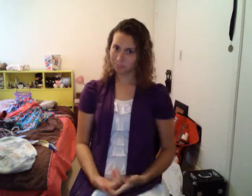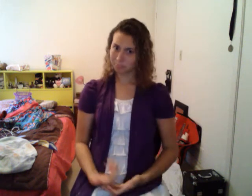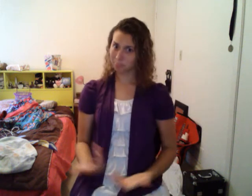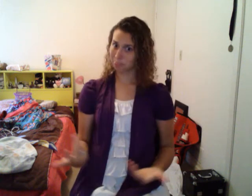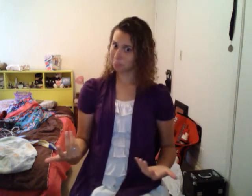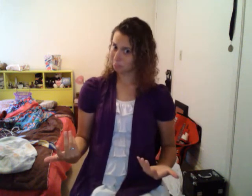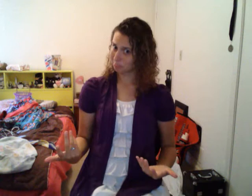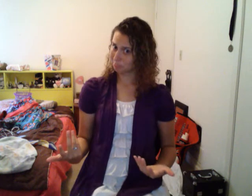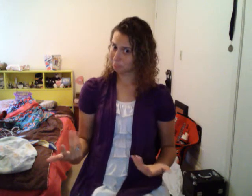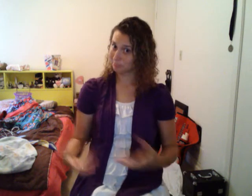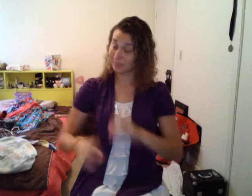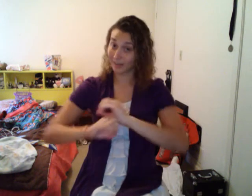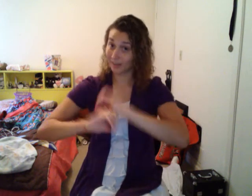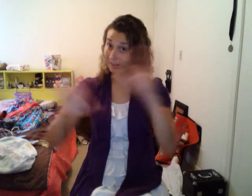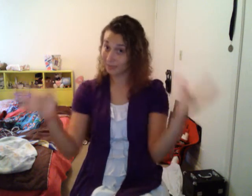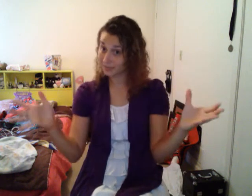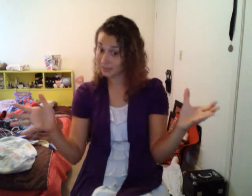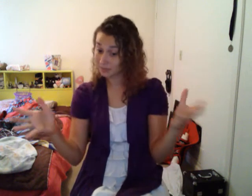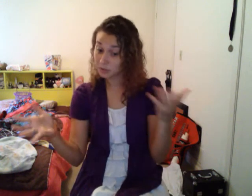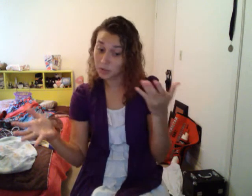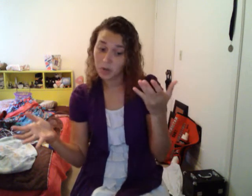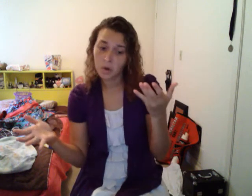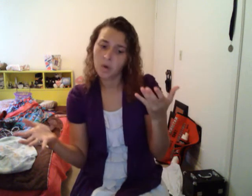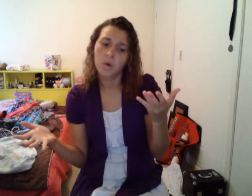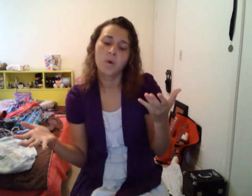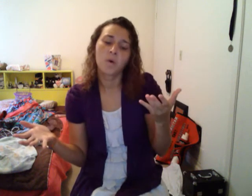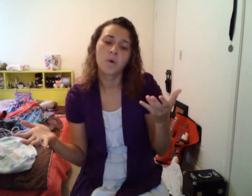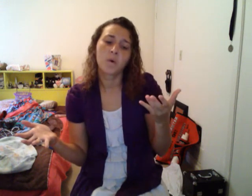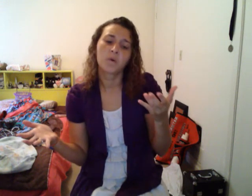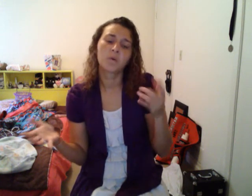Here's the obvious question. What became of the principle?